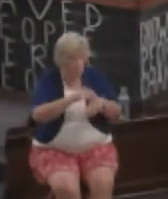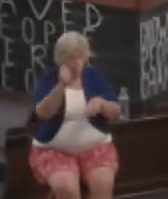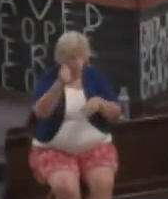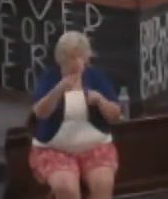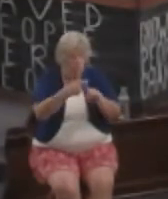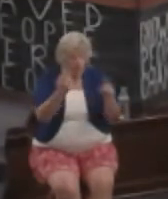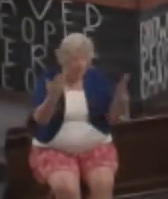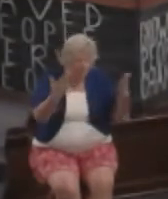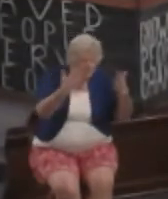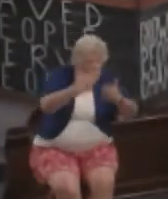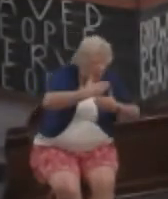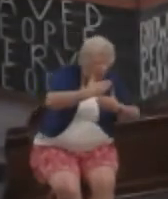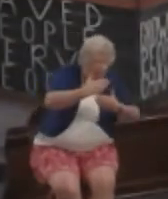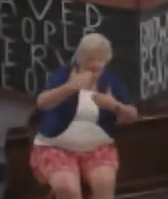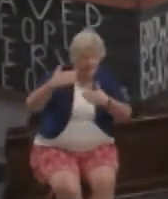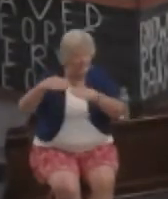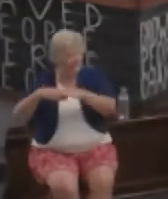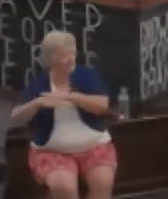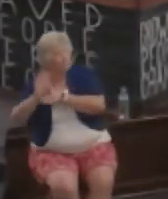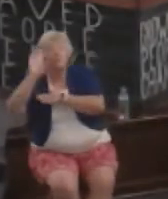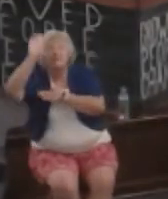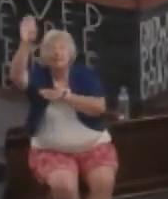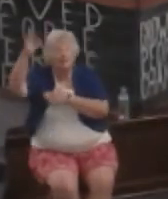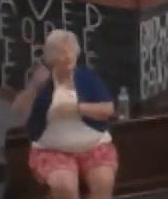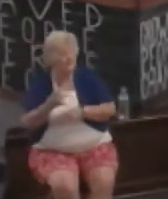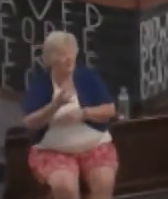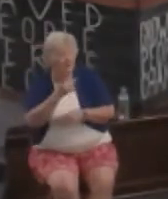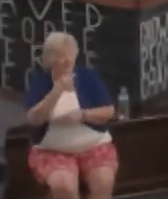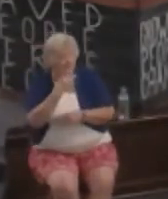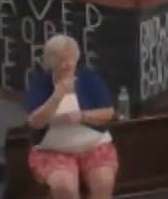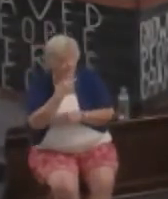of darkness into his wonderful light.